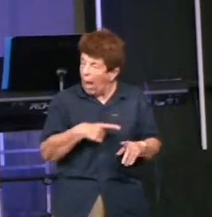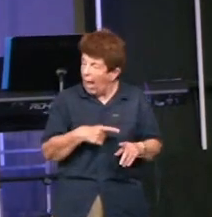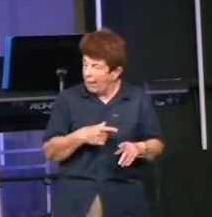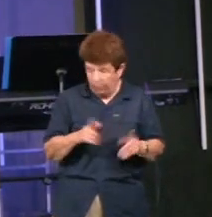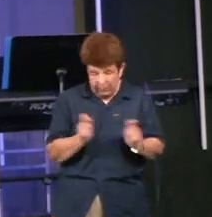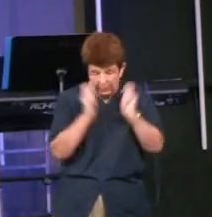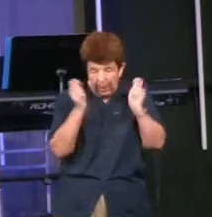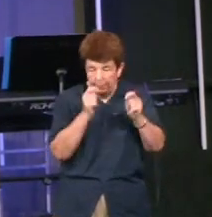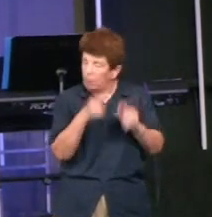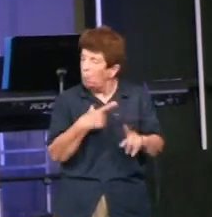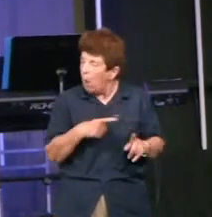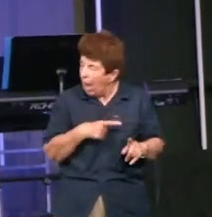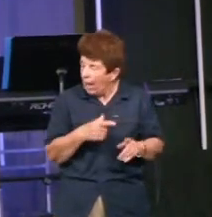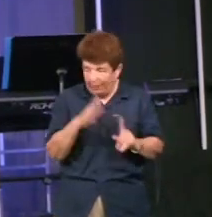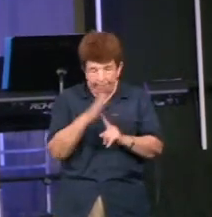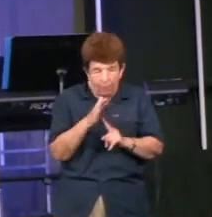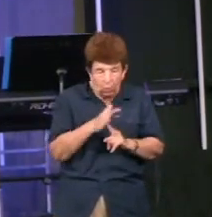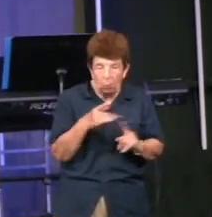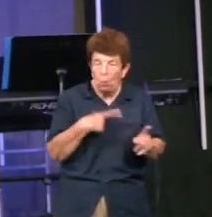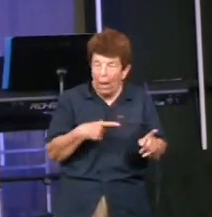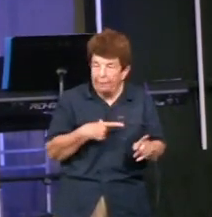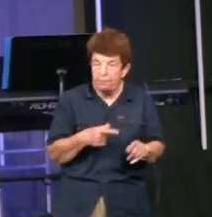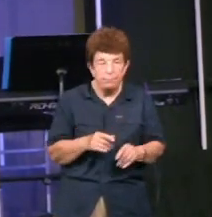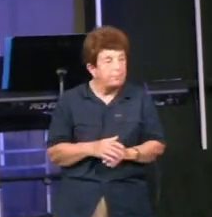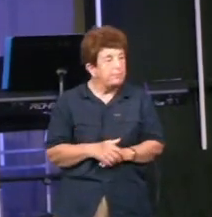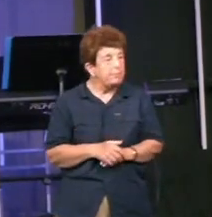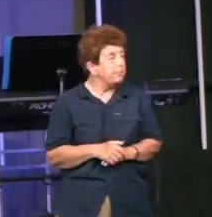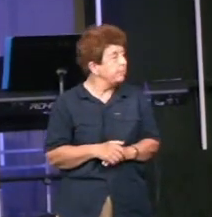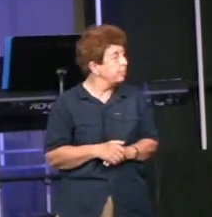we celebrate and why is it important.